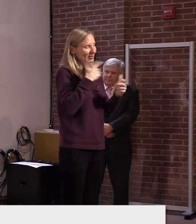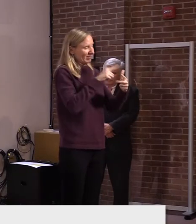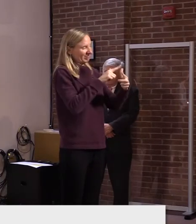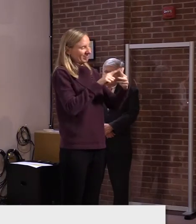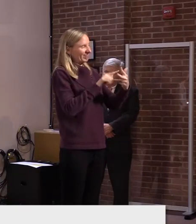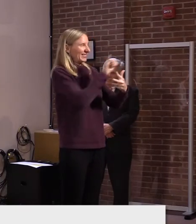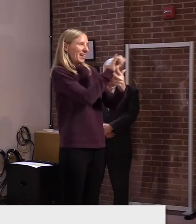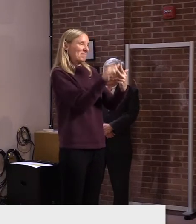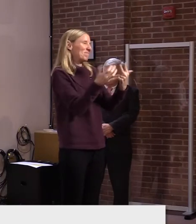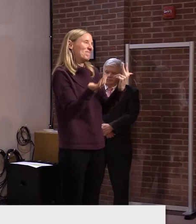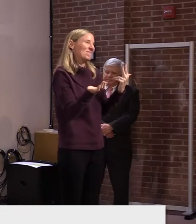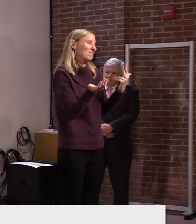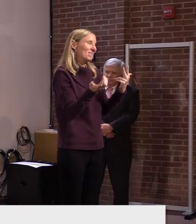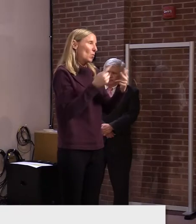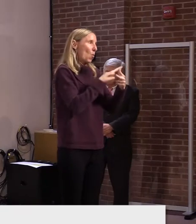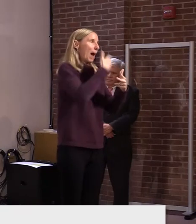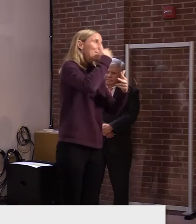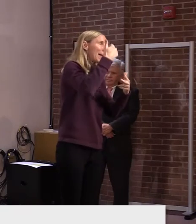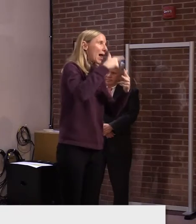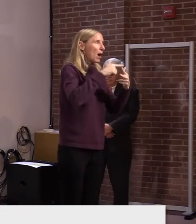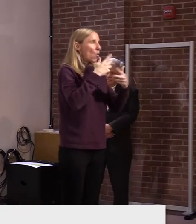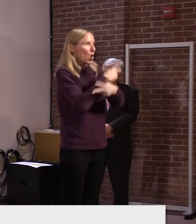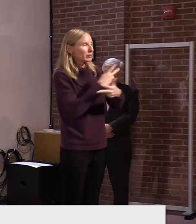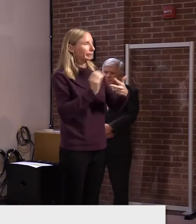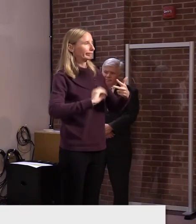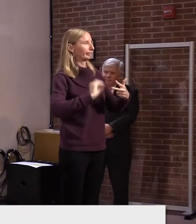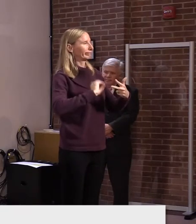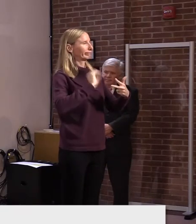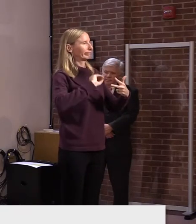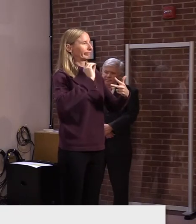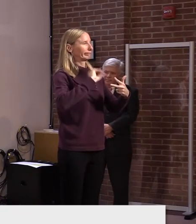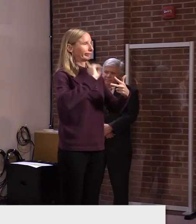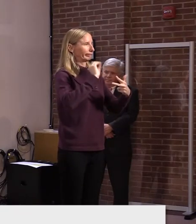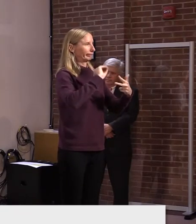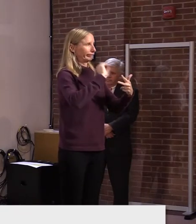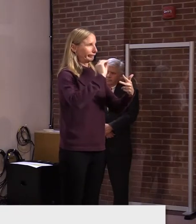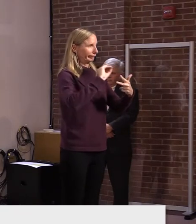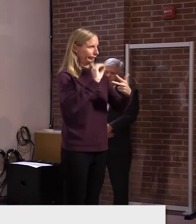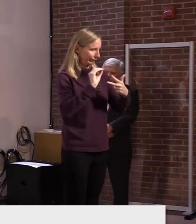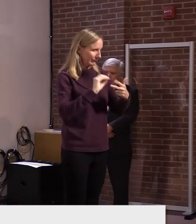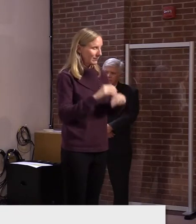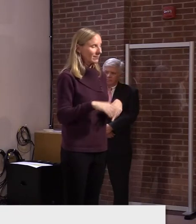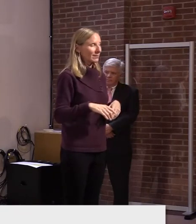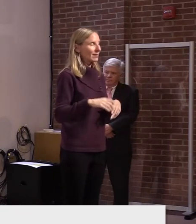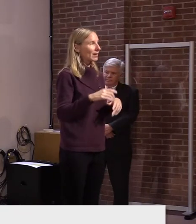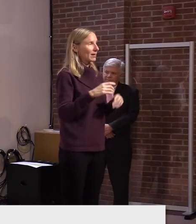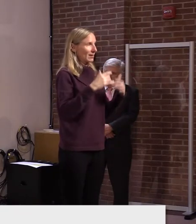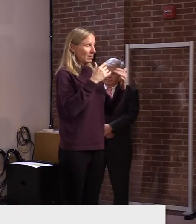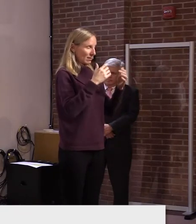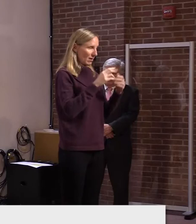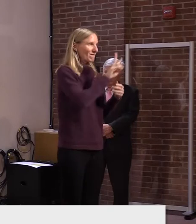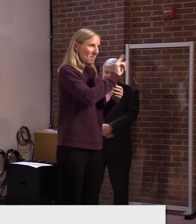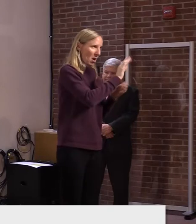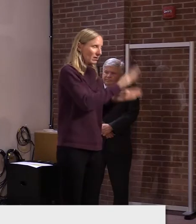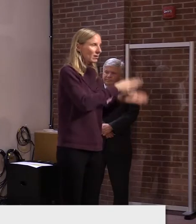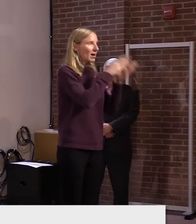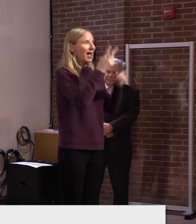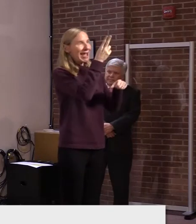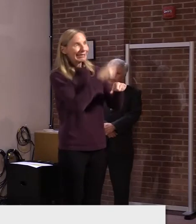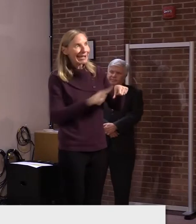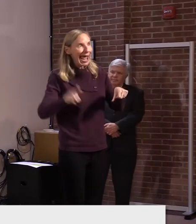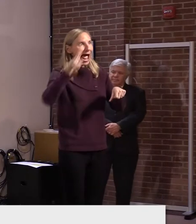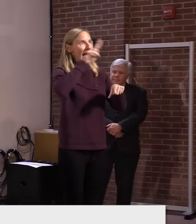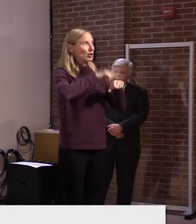where one seems to be performing worse than the other. But even better, when you look at the national data, which is millions and millions